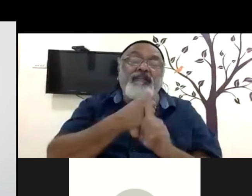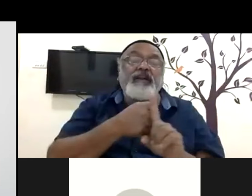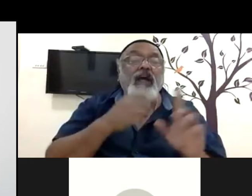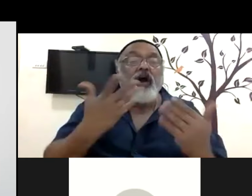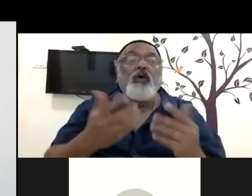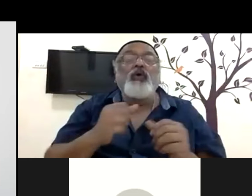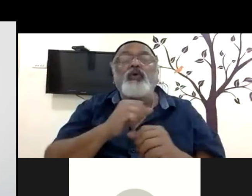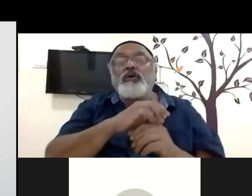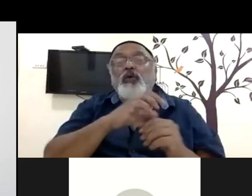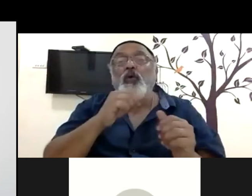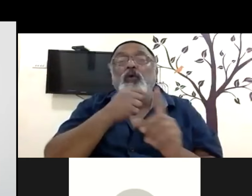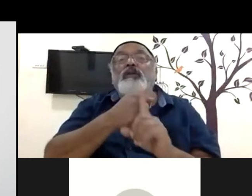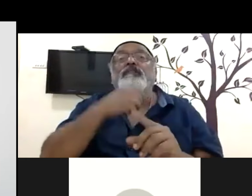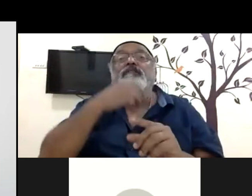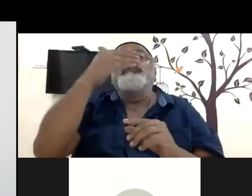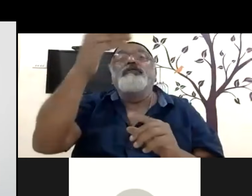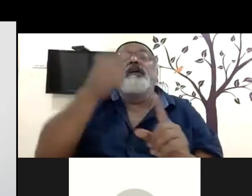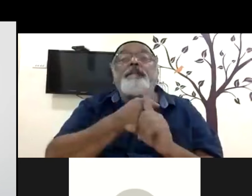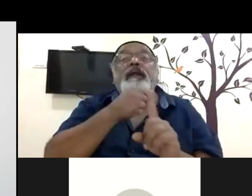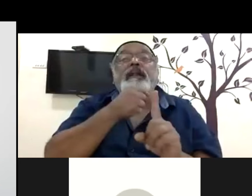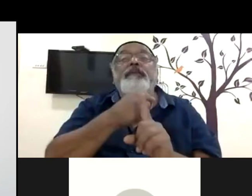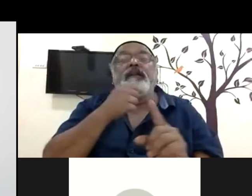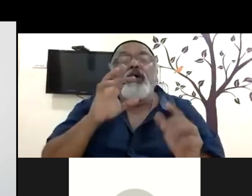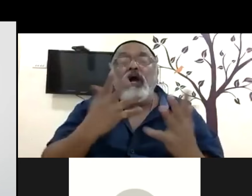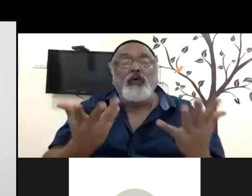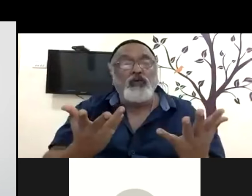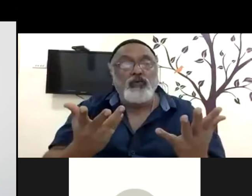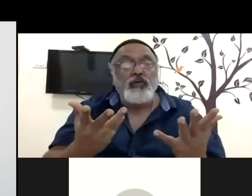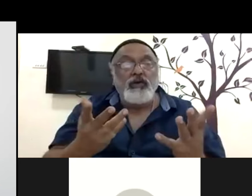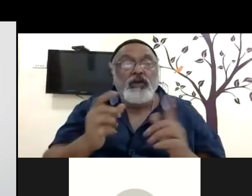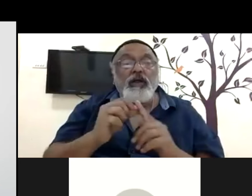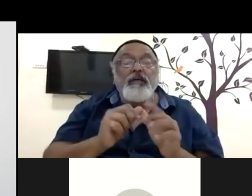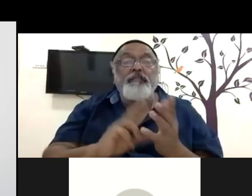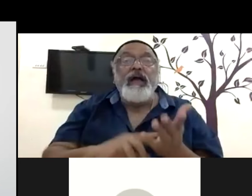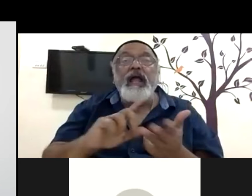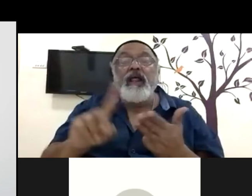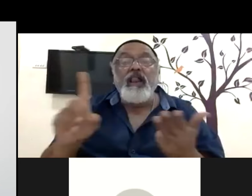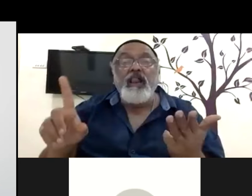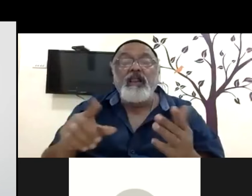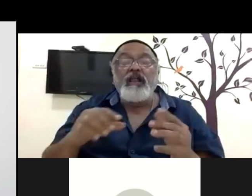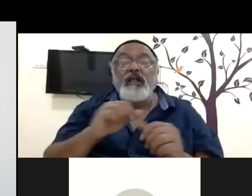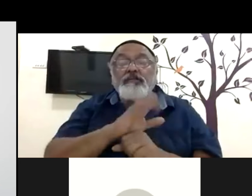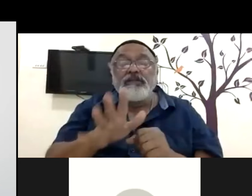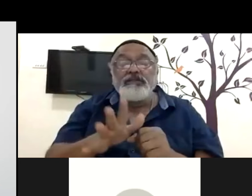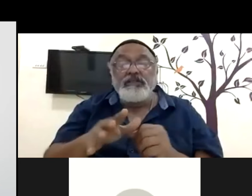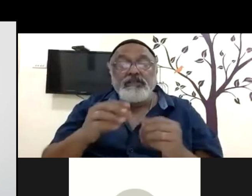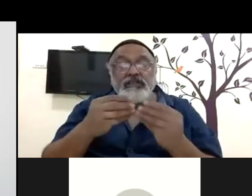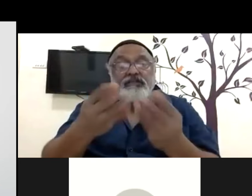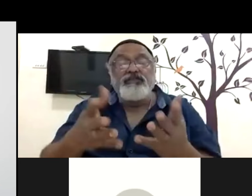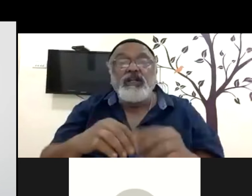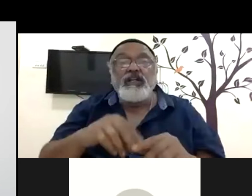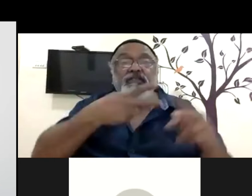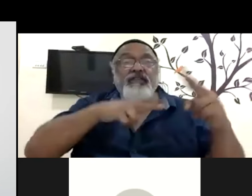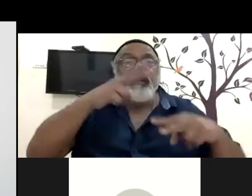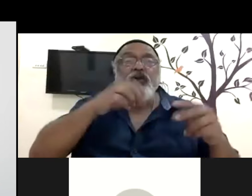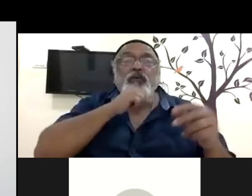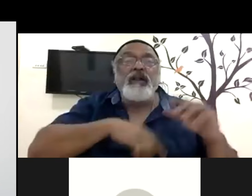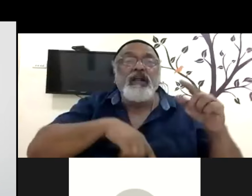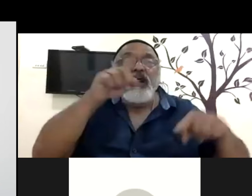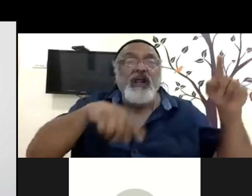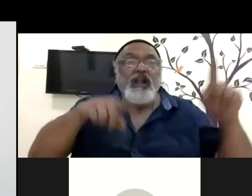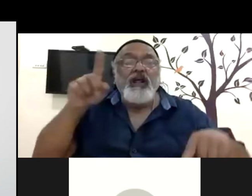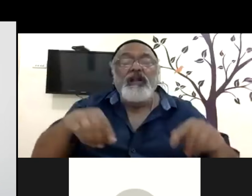their further choices. However, a panel study might give impact of COVID-19 on different age groups, on different